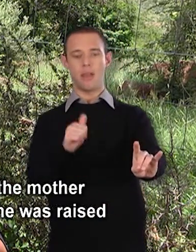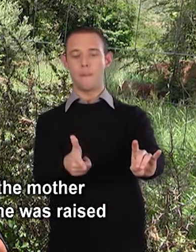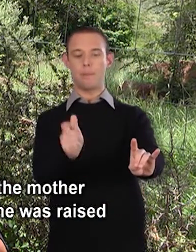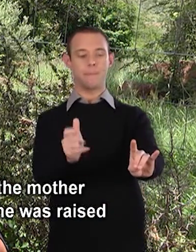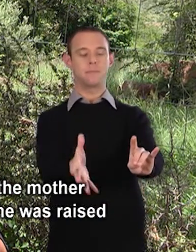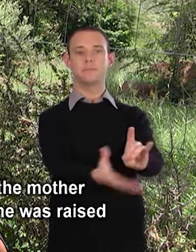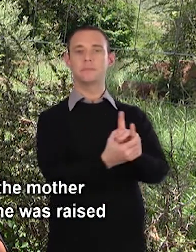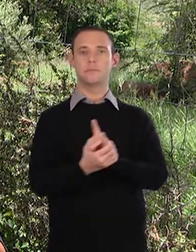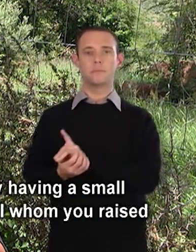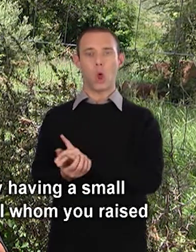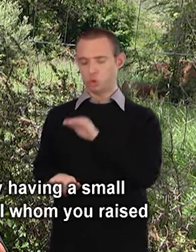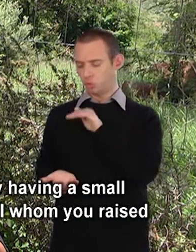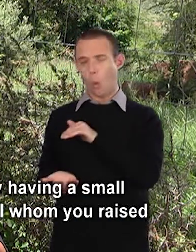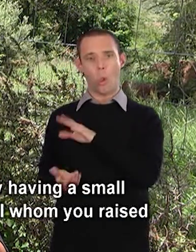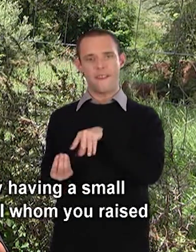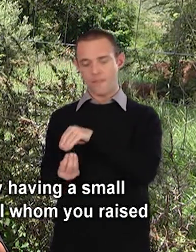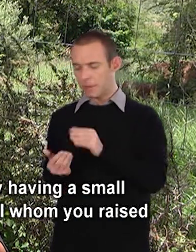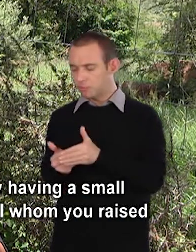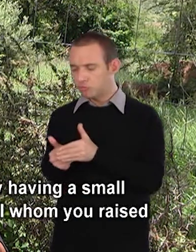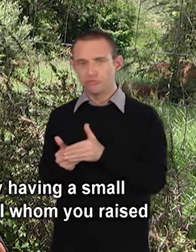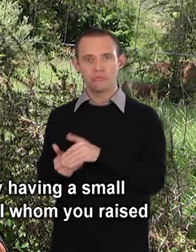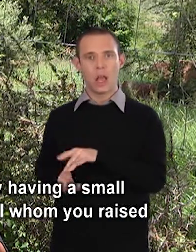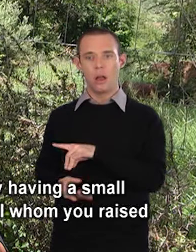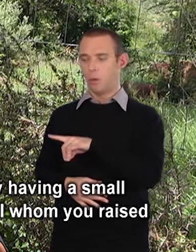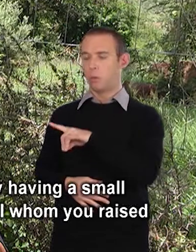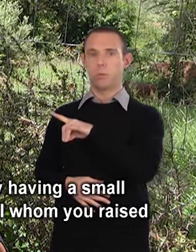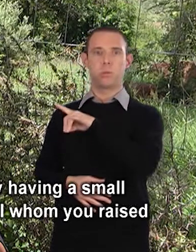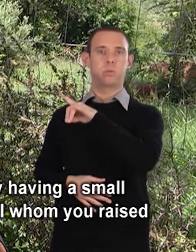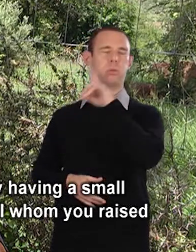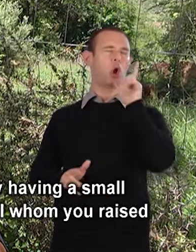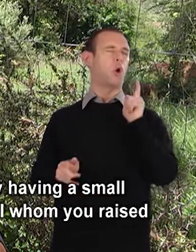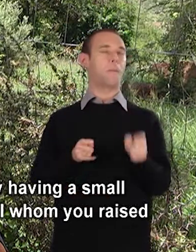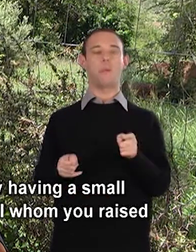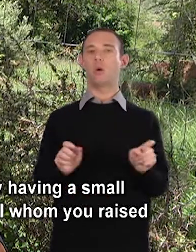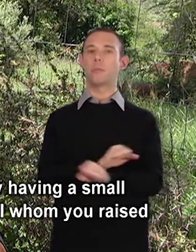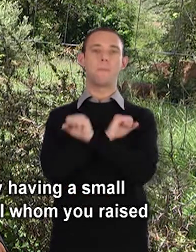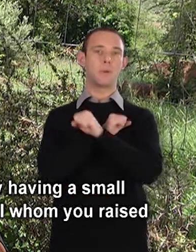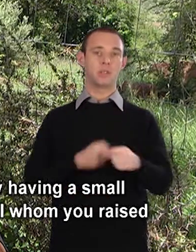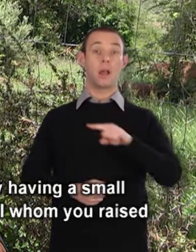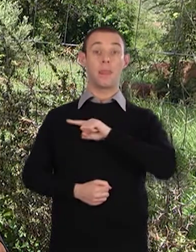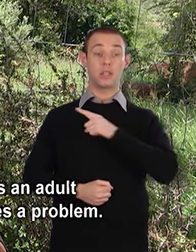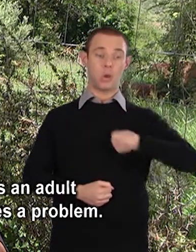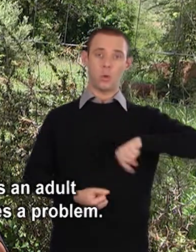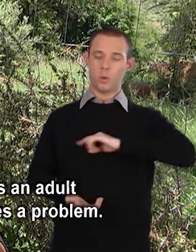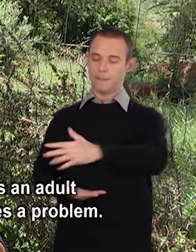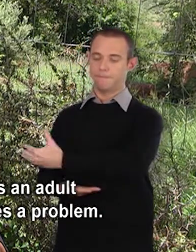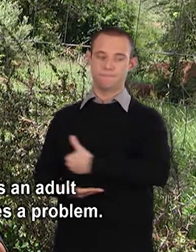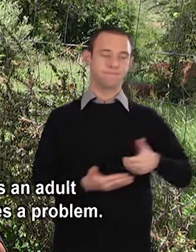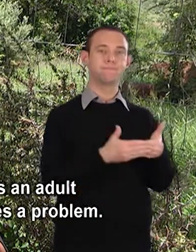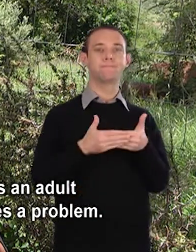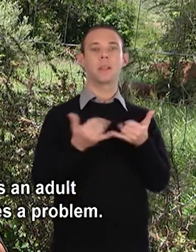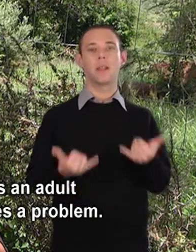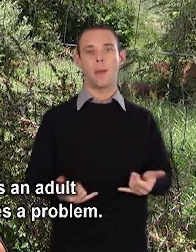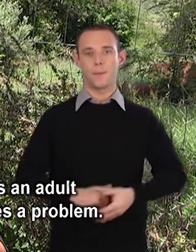shot and he was raised. But unfortunately, having a small animal like a caracal and you raise it, it